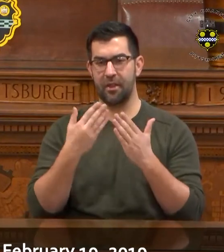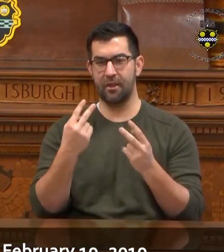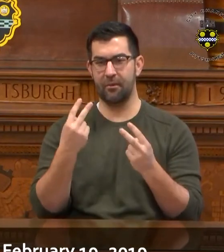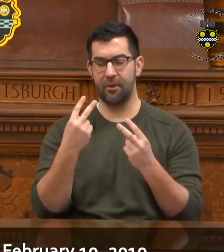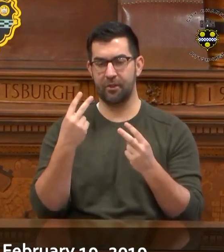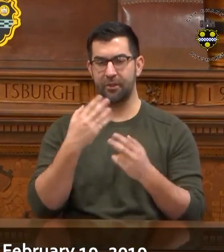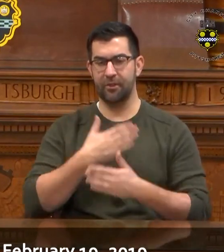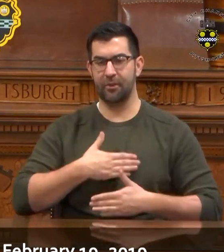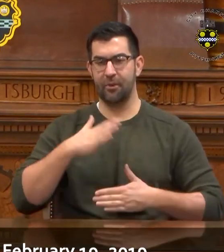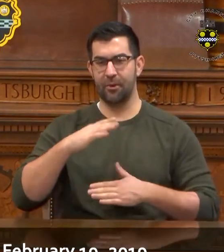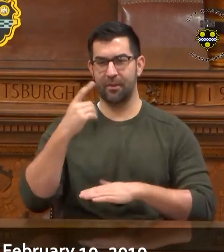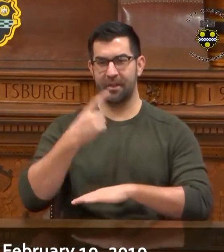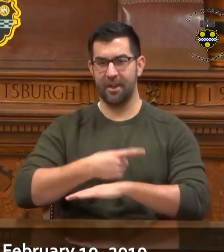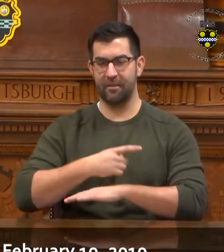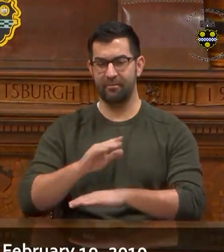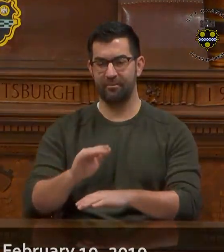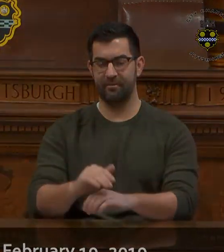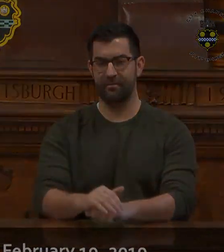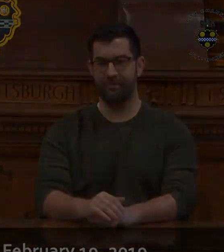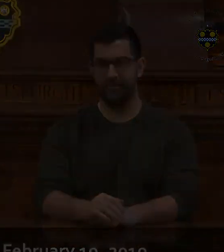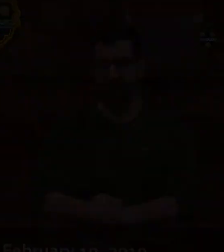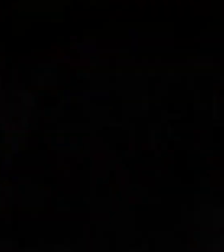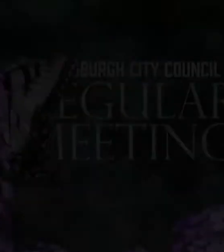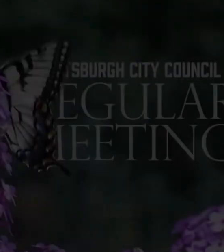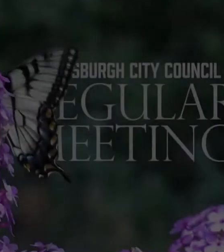and have a wonderful day.